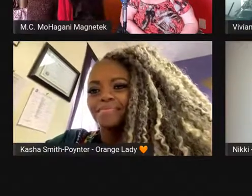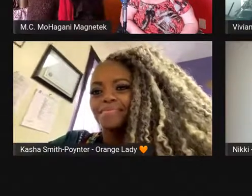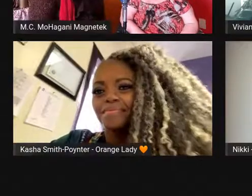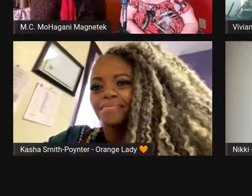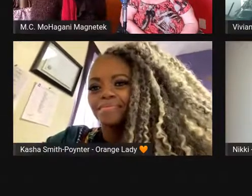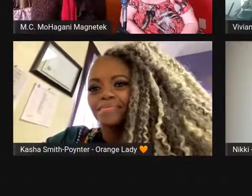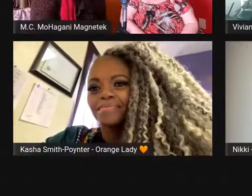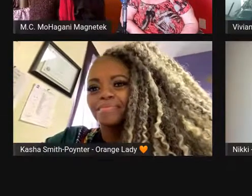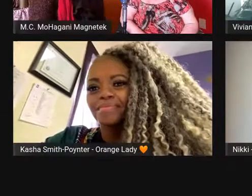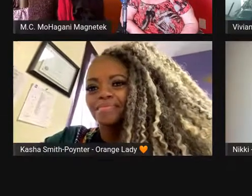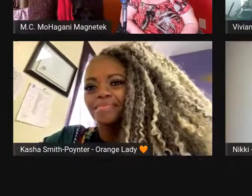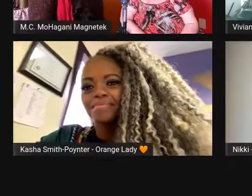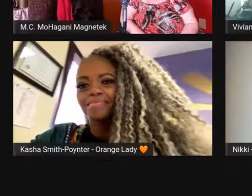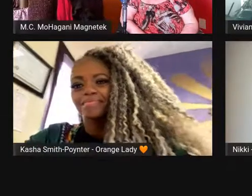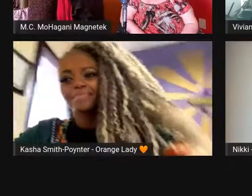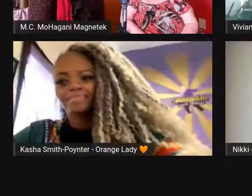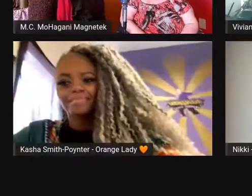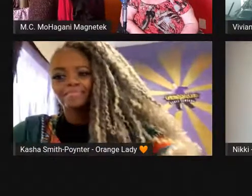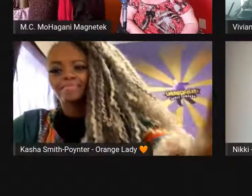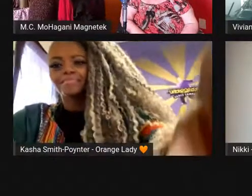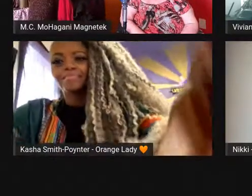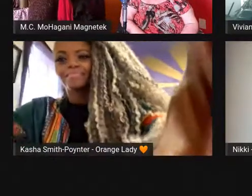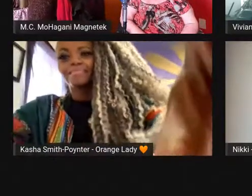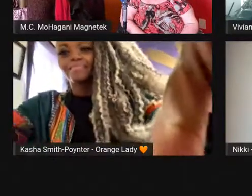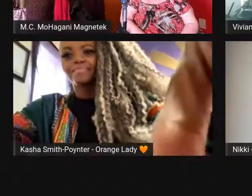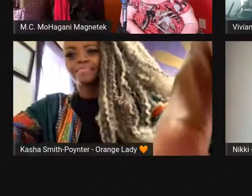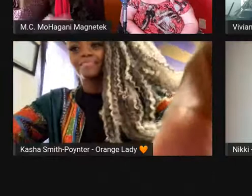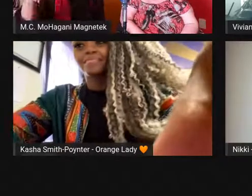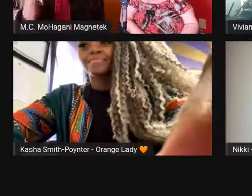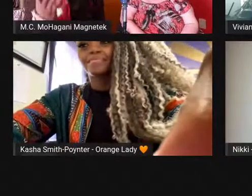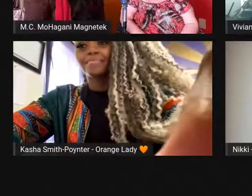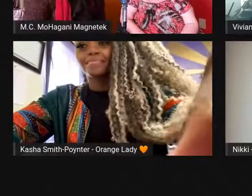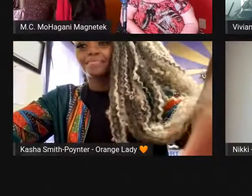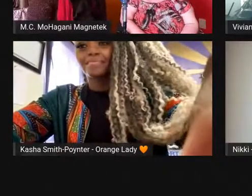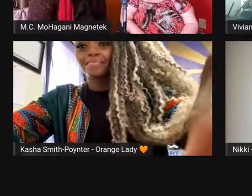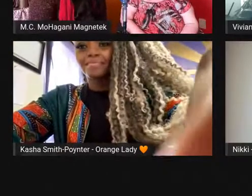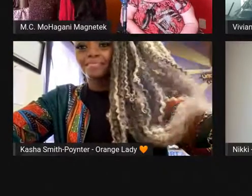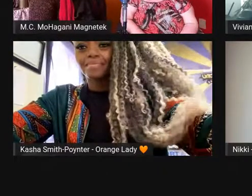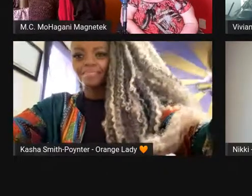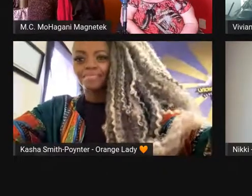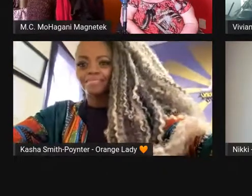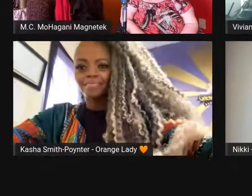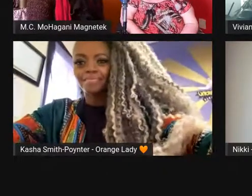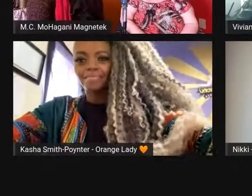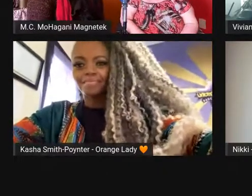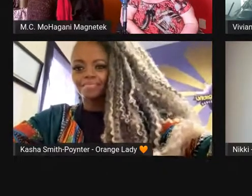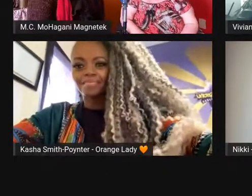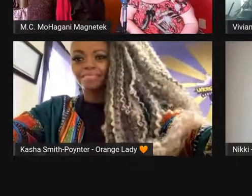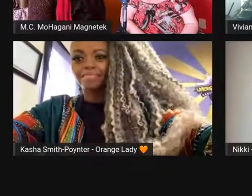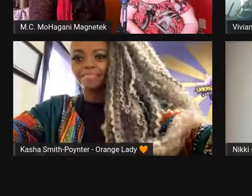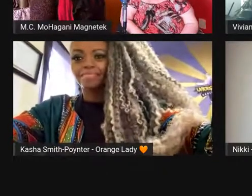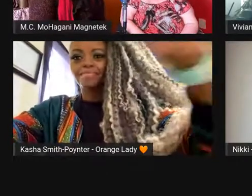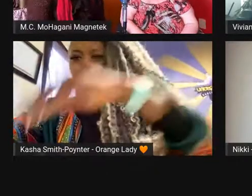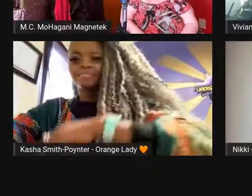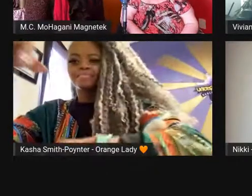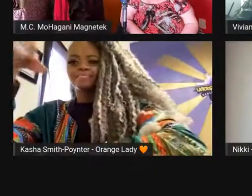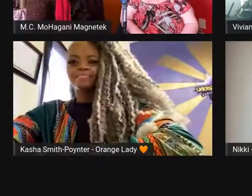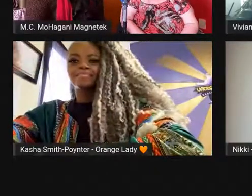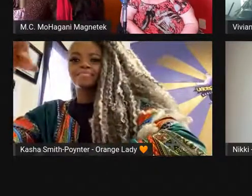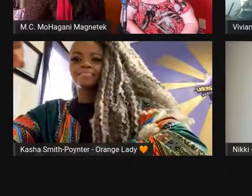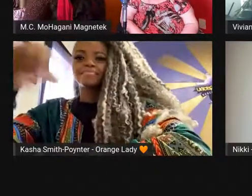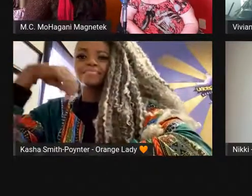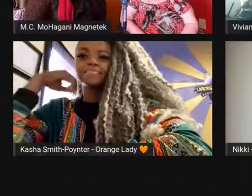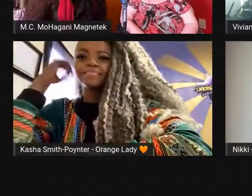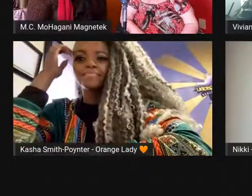in the wheelchair bound. That's part of the reason why I was like, I got to get my friend in there, because, we need representation with people with physical disabilities. And she's my